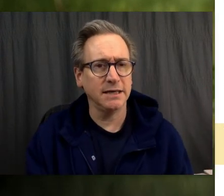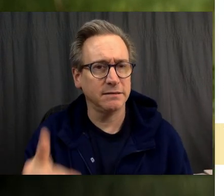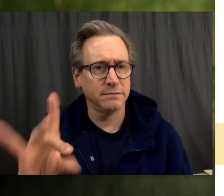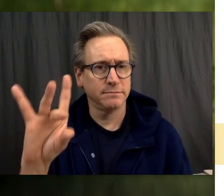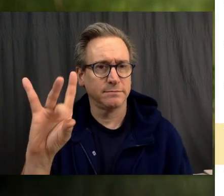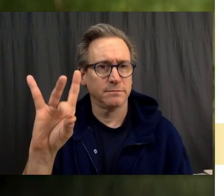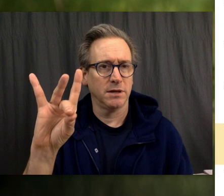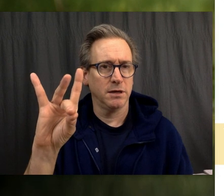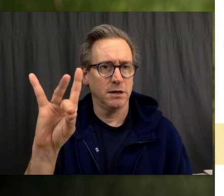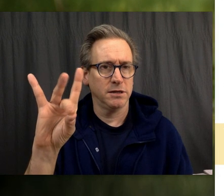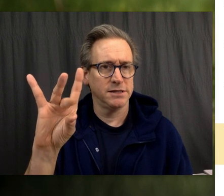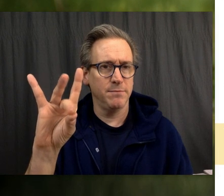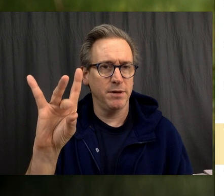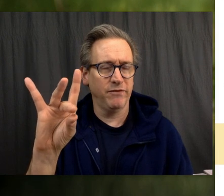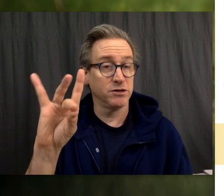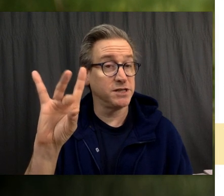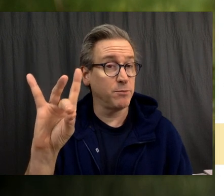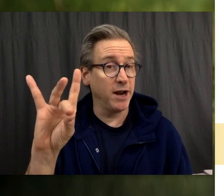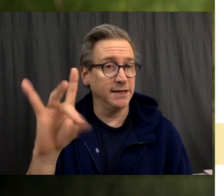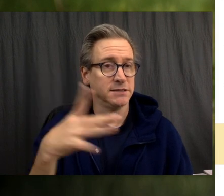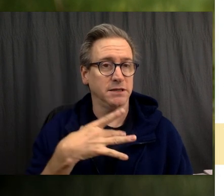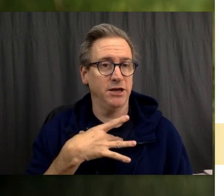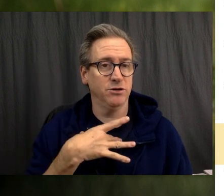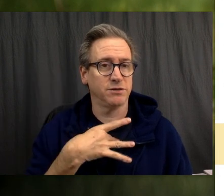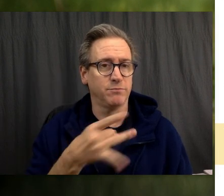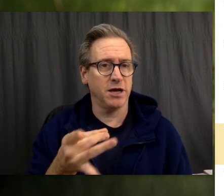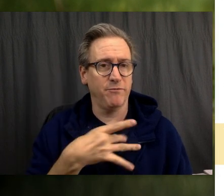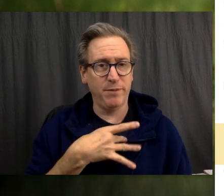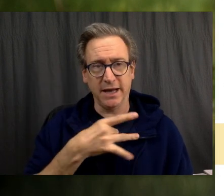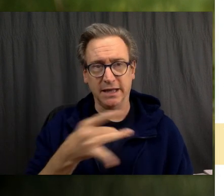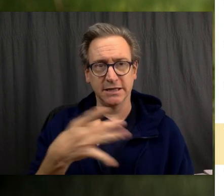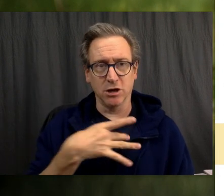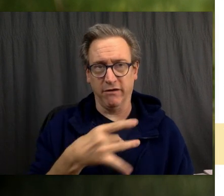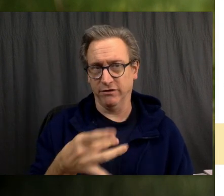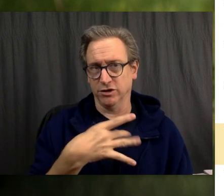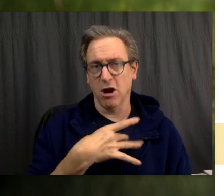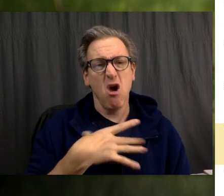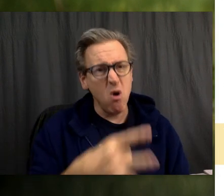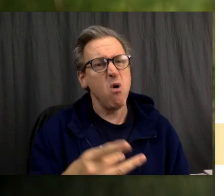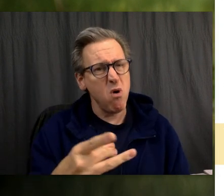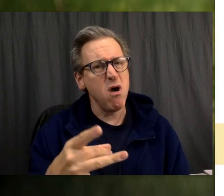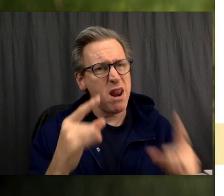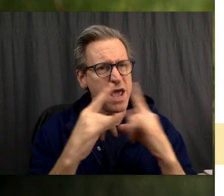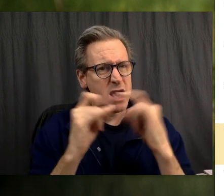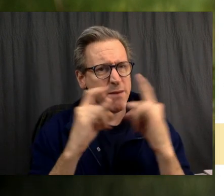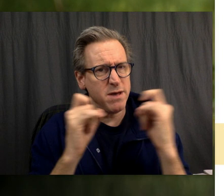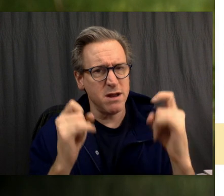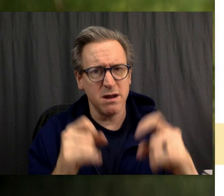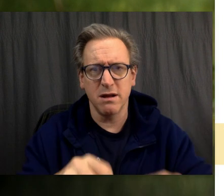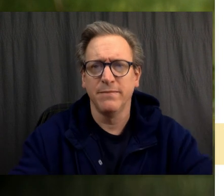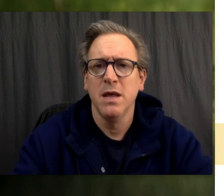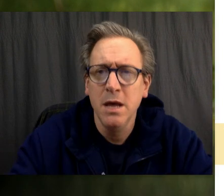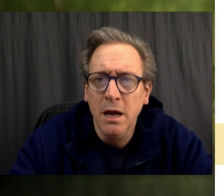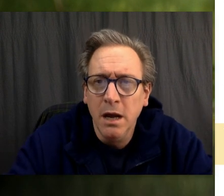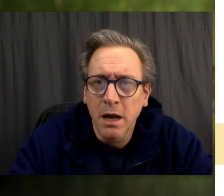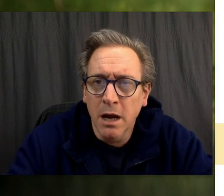Like, it's the middle finger to the number 8. And you just kind of pick lint off your shirt. Oh, I like camping.